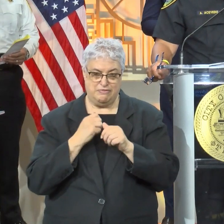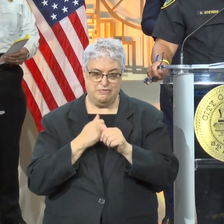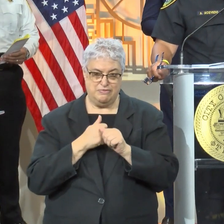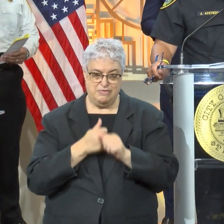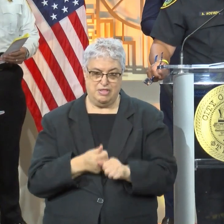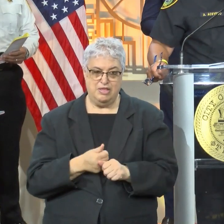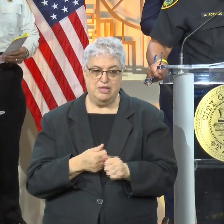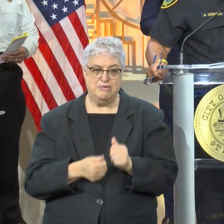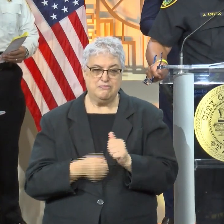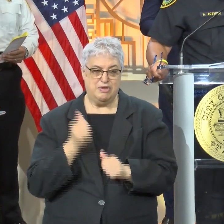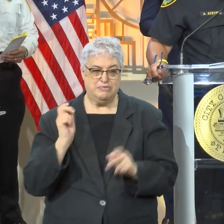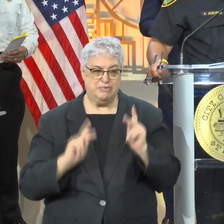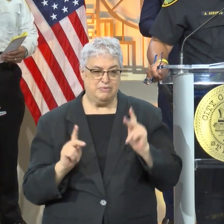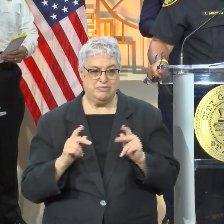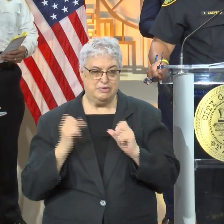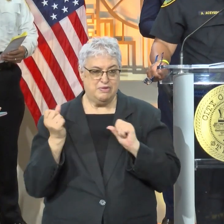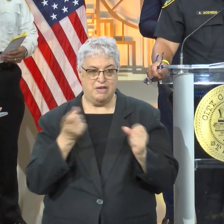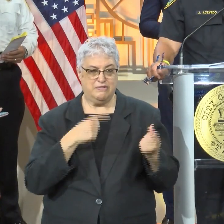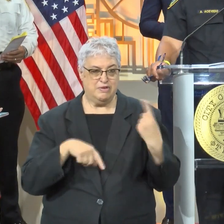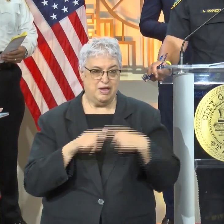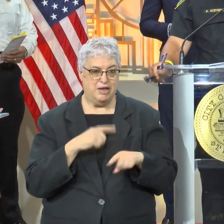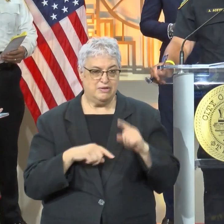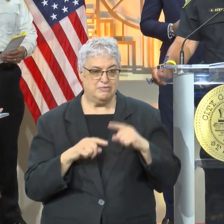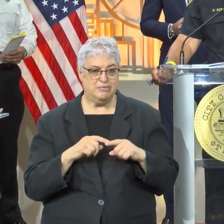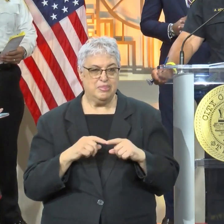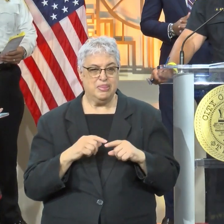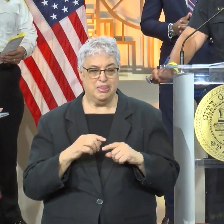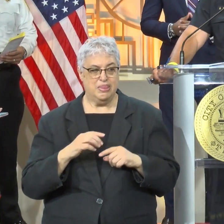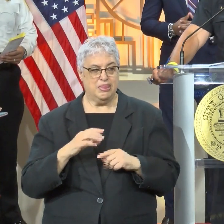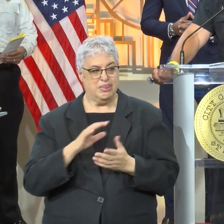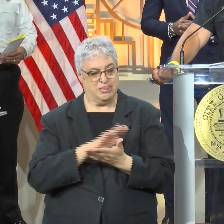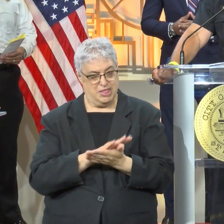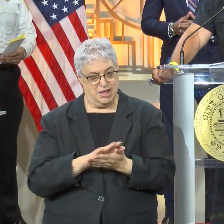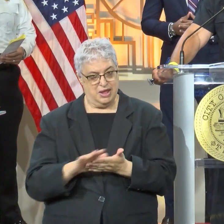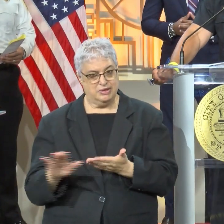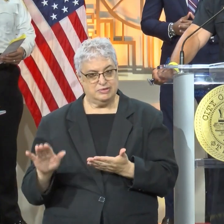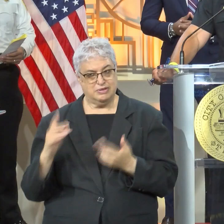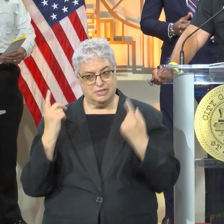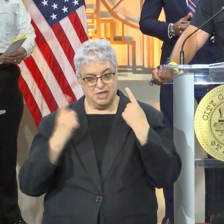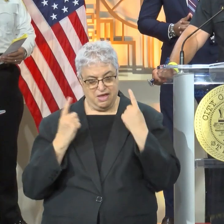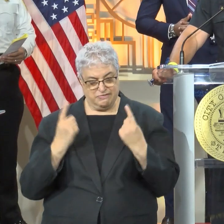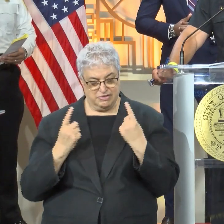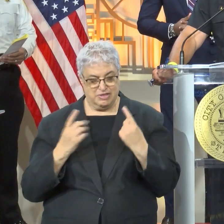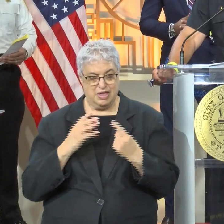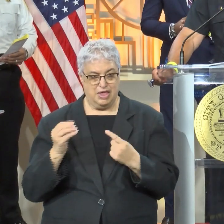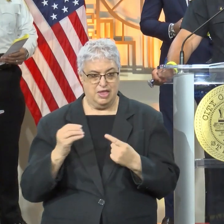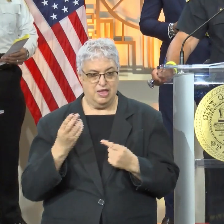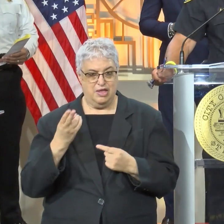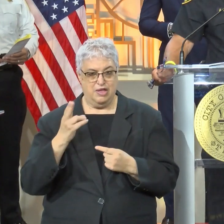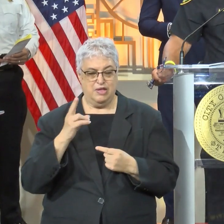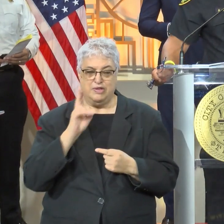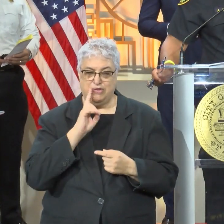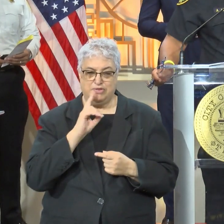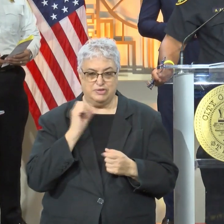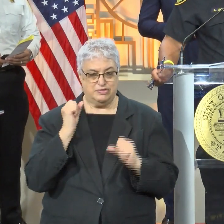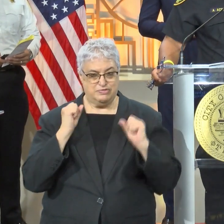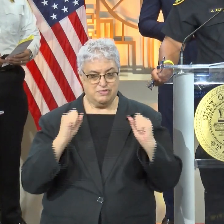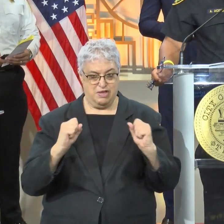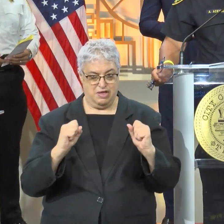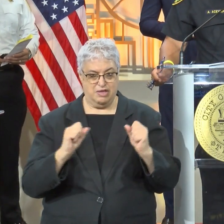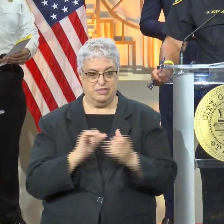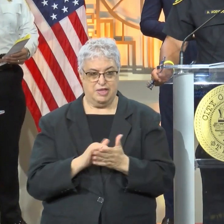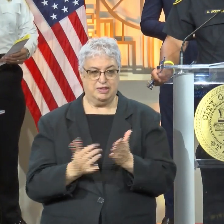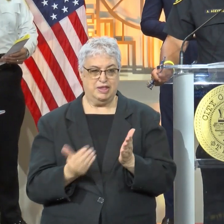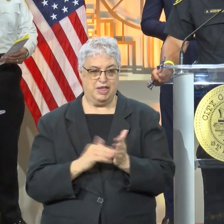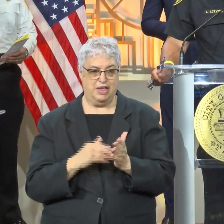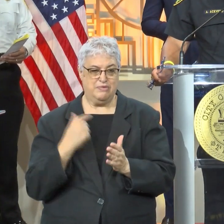cities, most people, as we drive around, as we come up, are being decent, they're being thoughtful, and they're being Houston strong, which is, I think, once again,